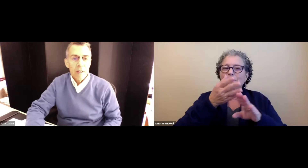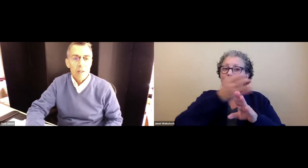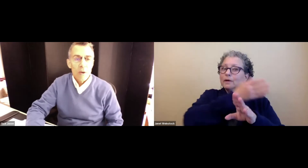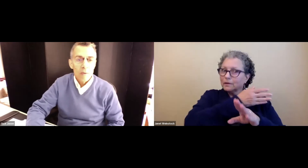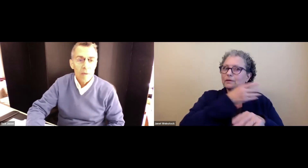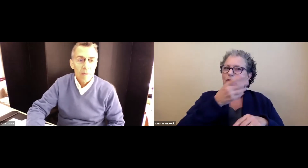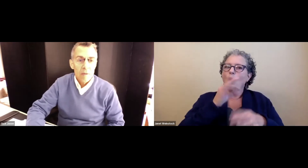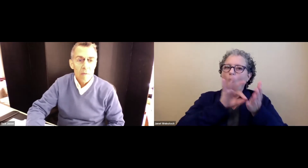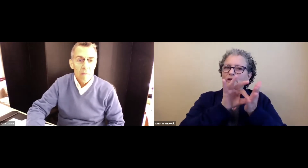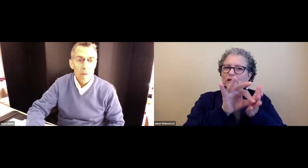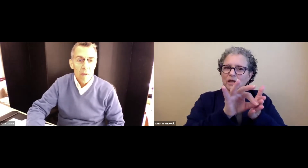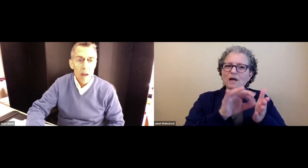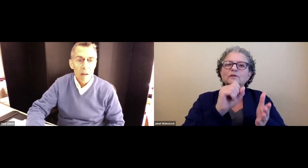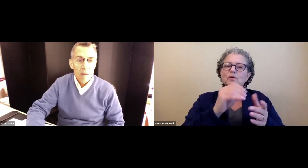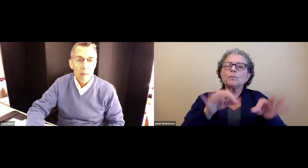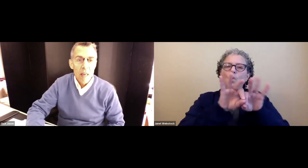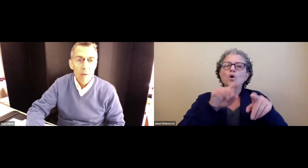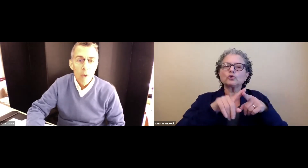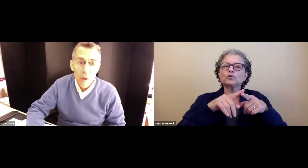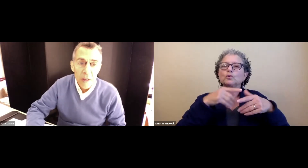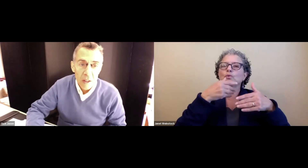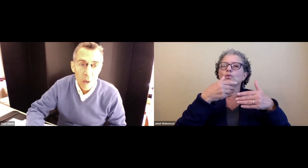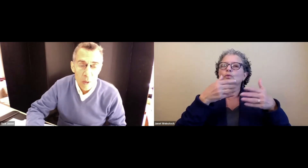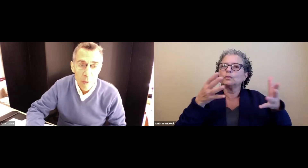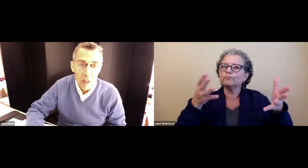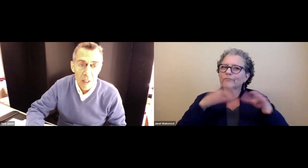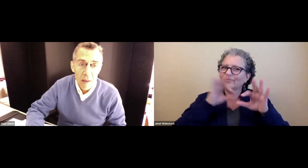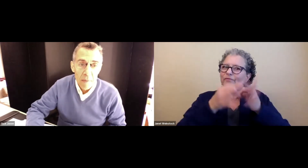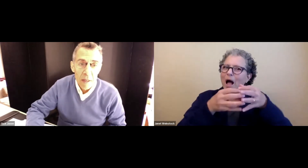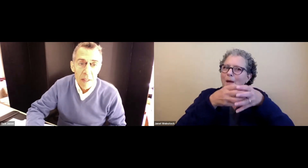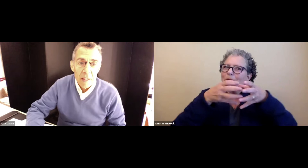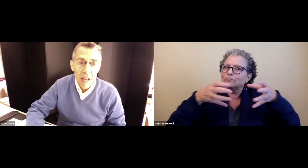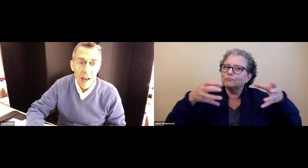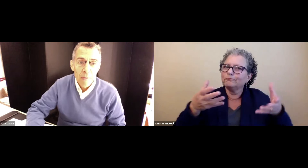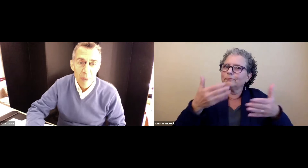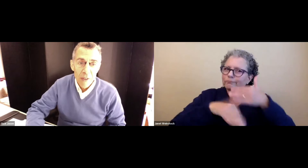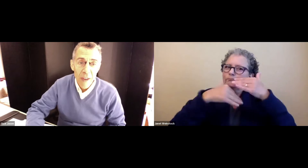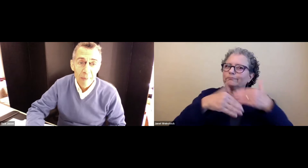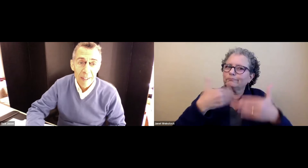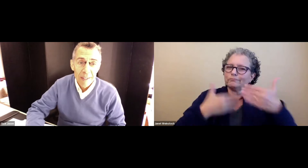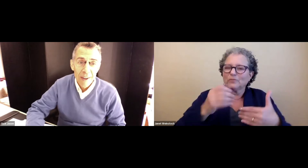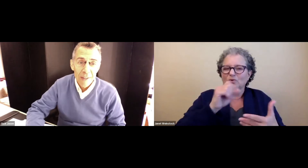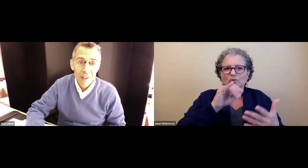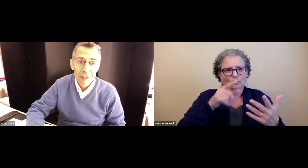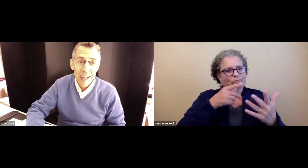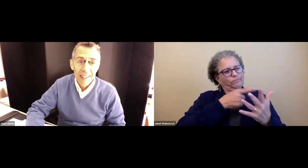So they were Orthodox. So it was important to them to have big families, you have to understand.